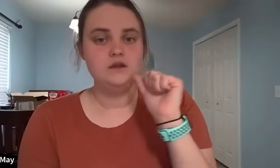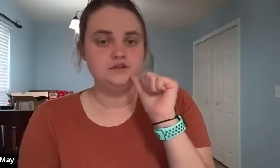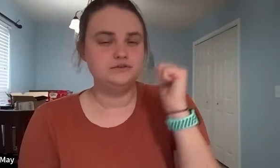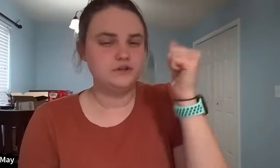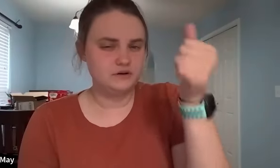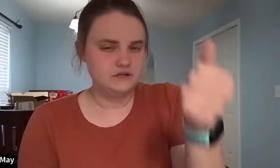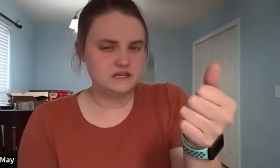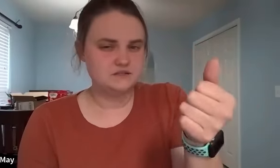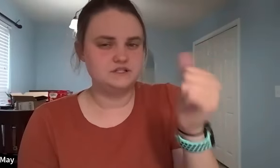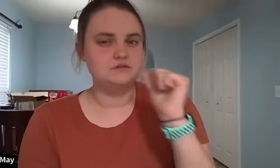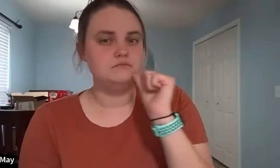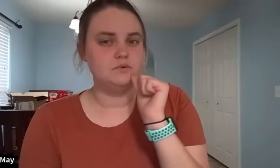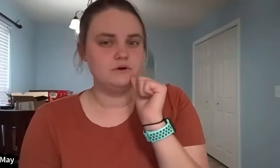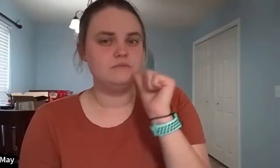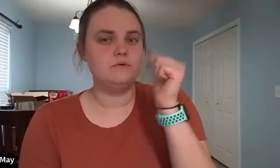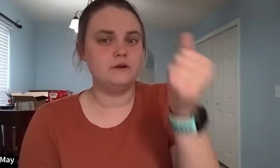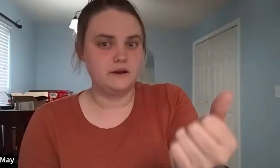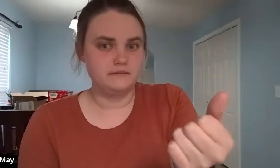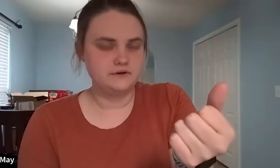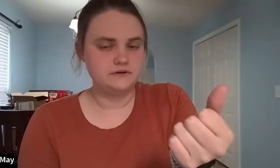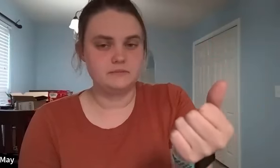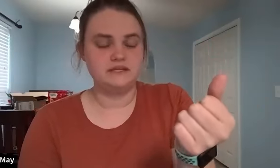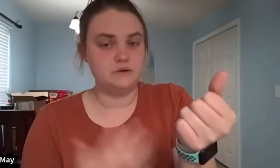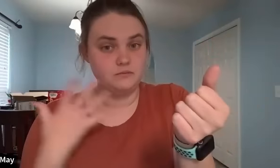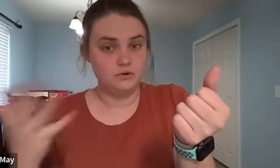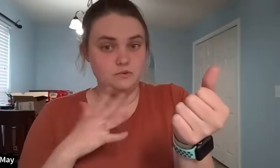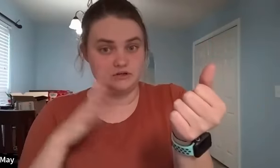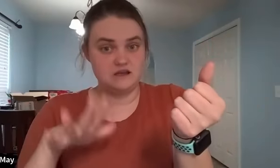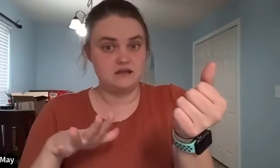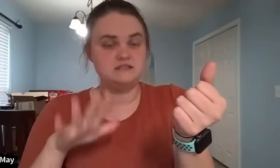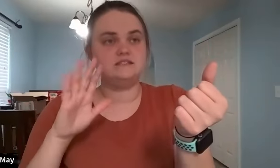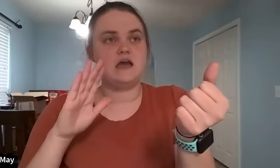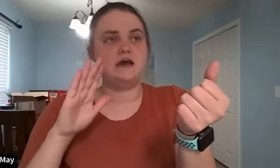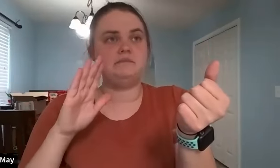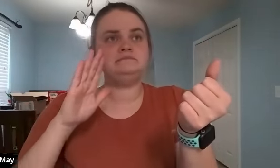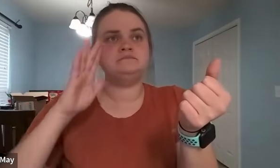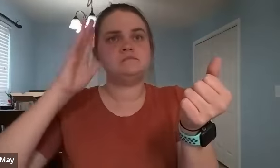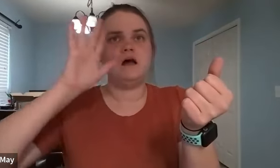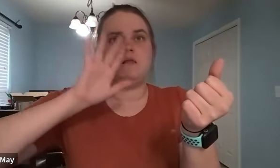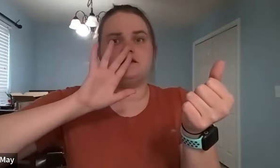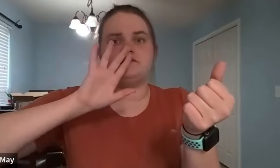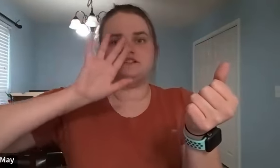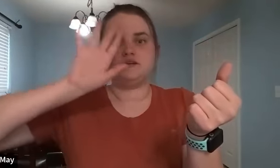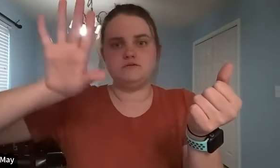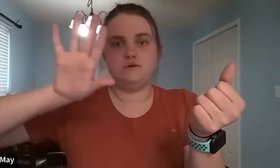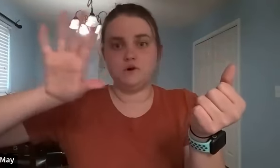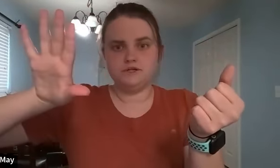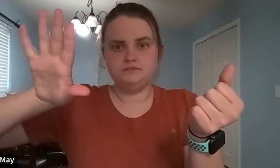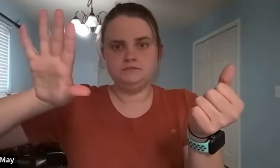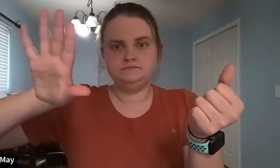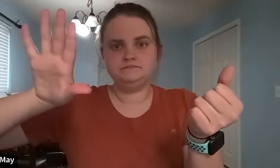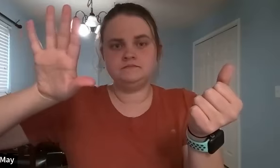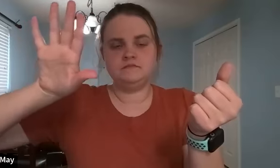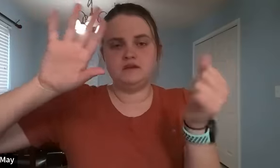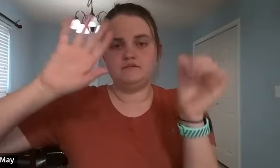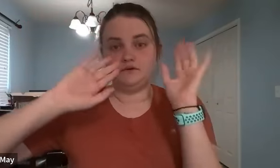You'll notice as we do more and more more and more signs is that a lot of things go forward for